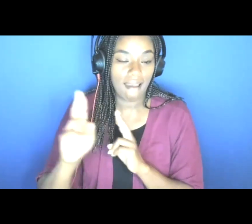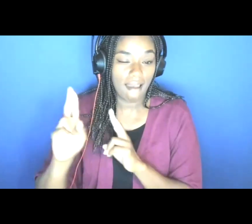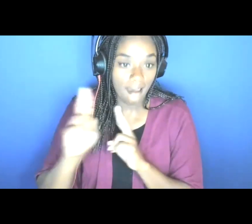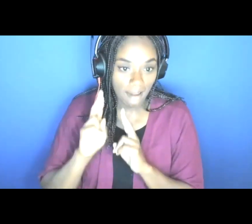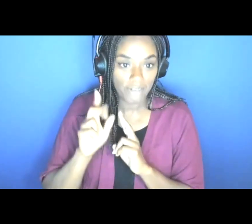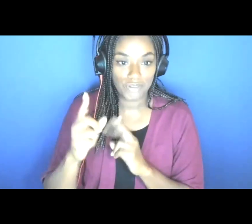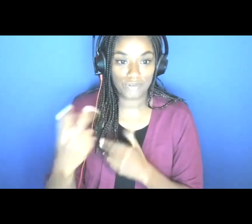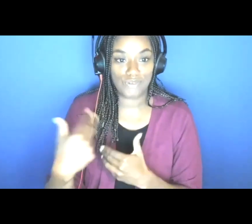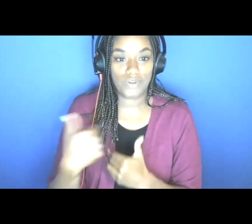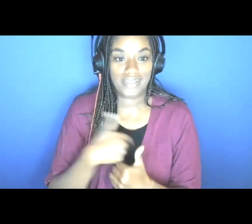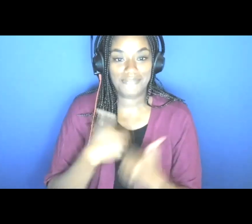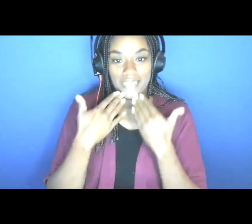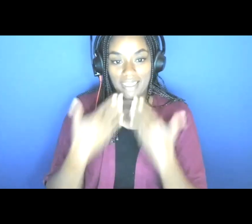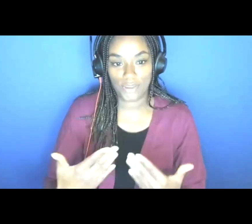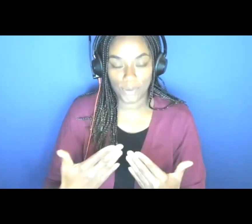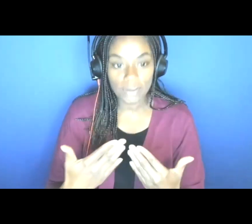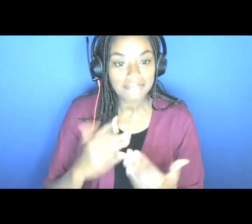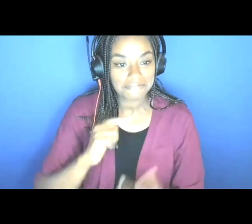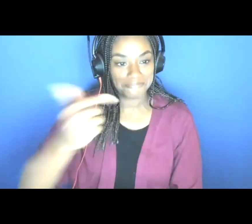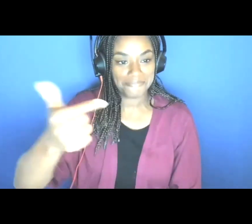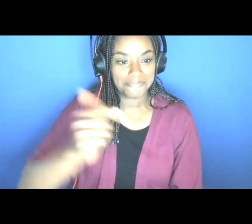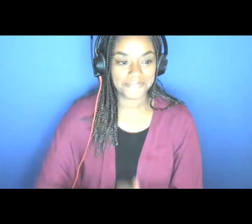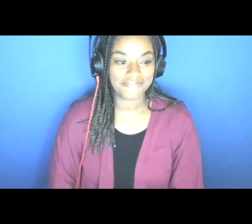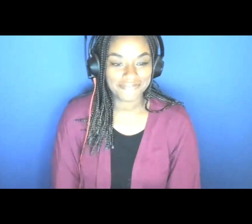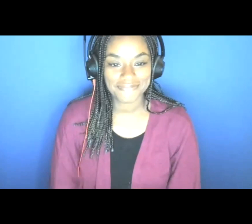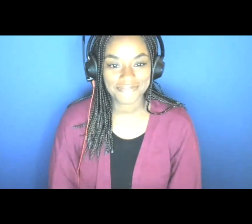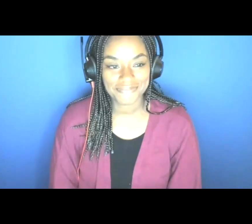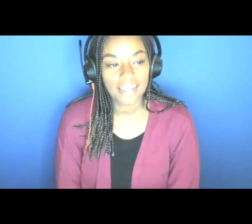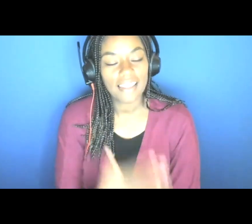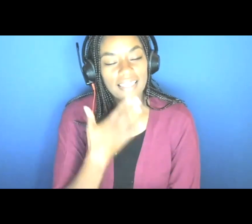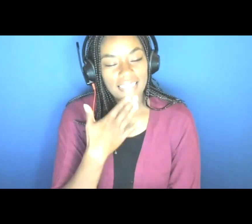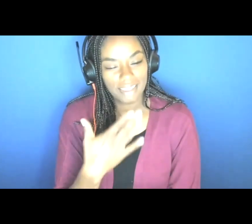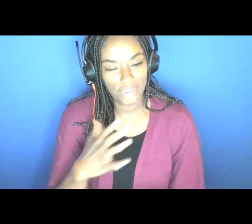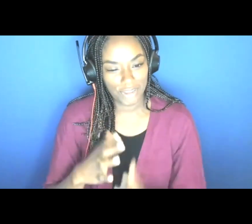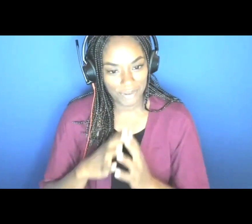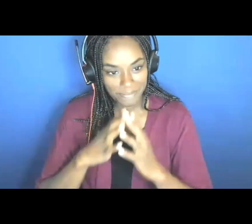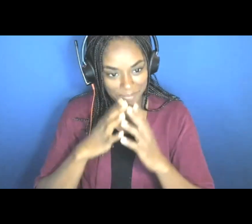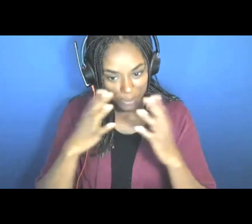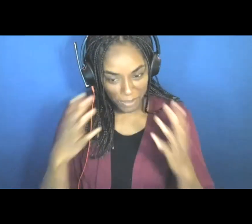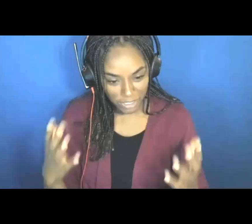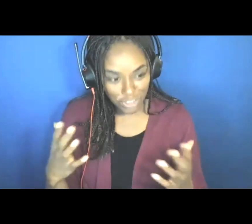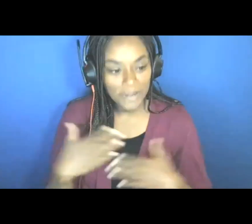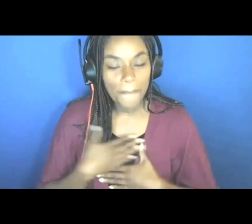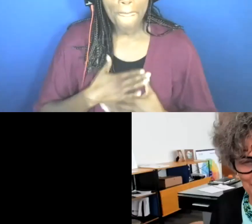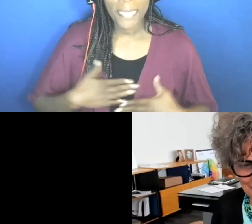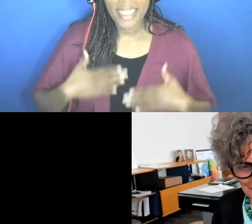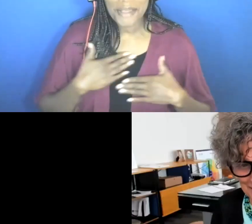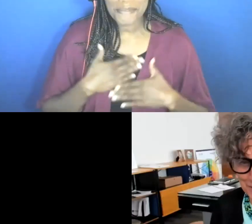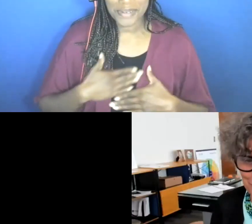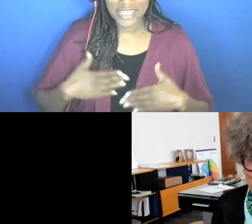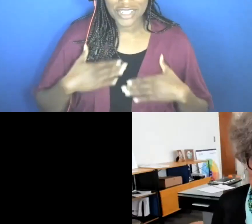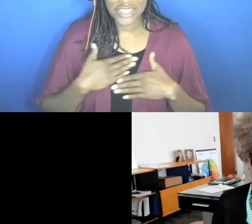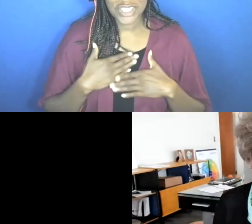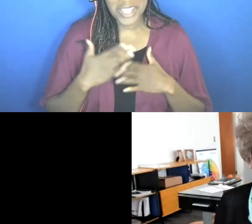and thank you. Over to you. Well, thanks very much. I appreciate the being spared listening